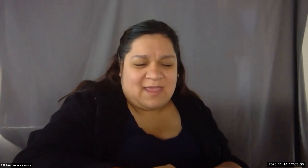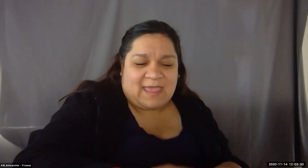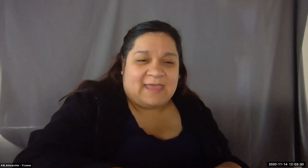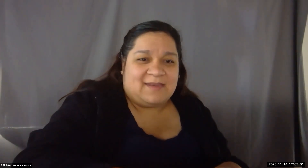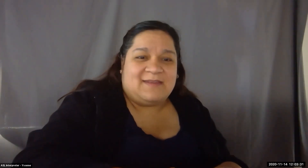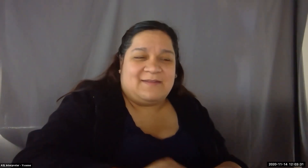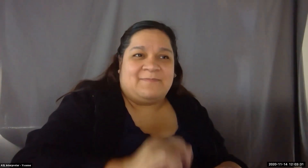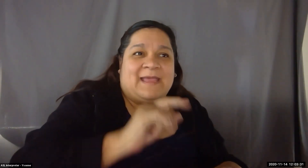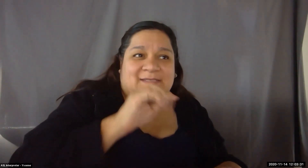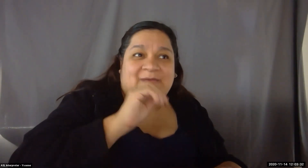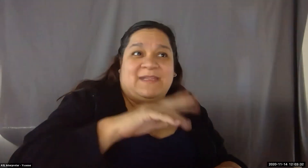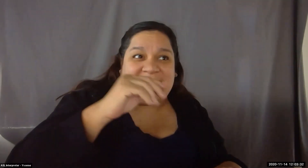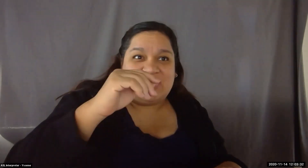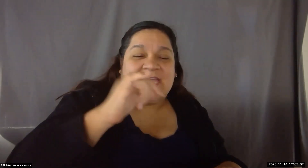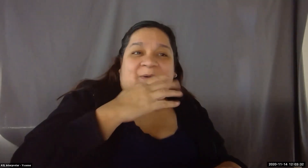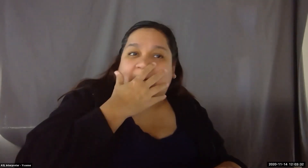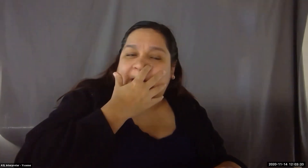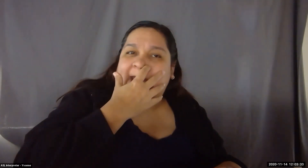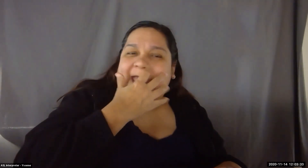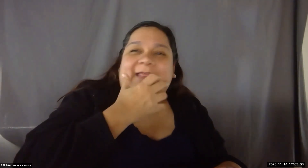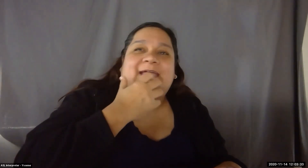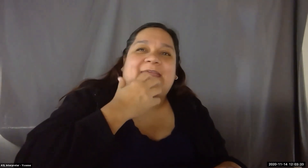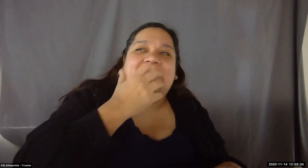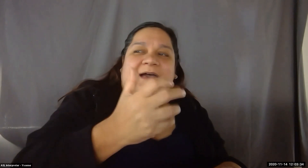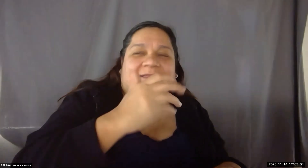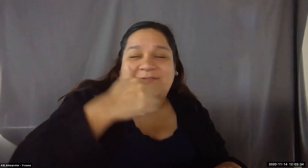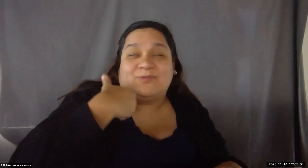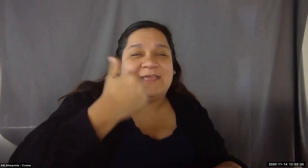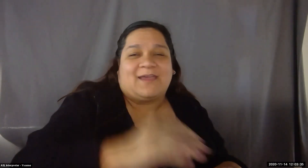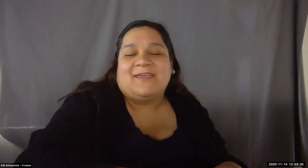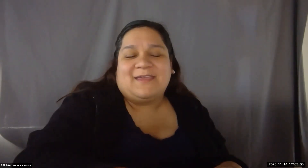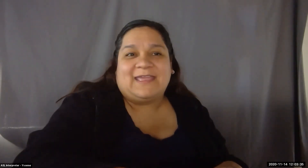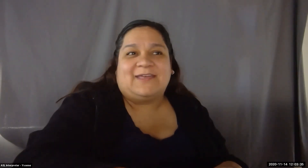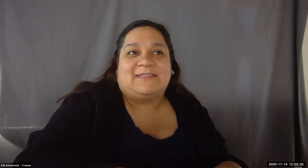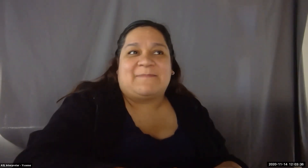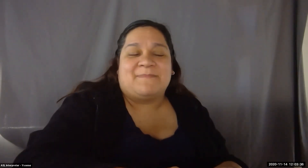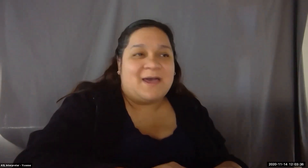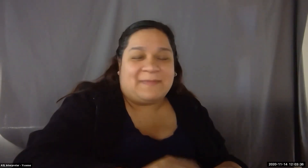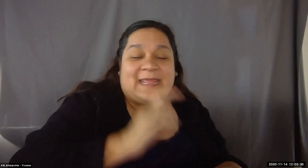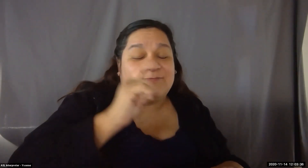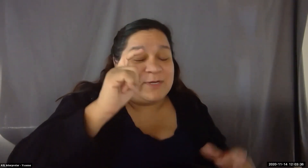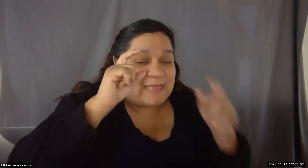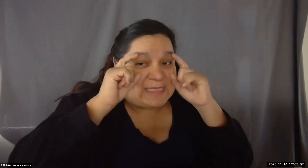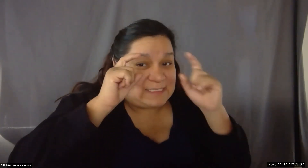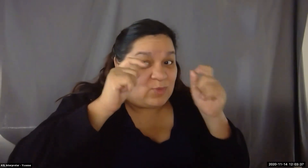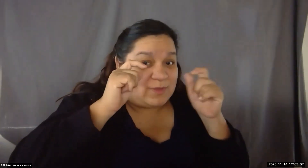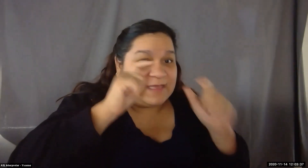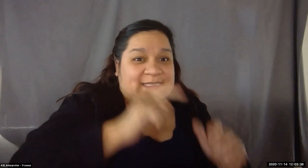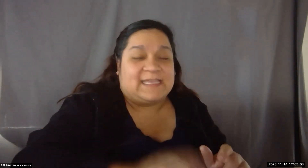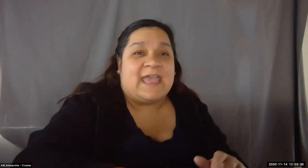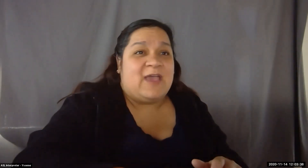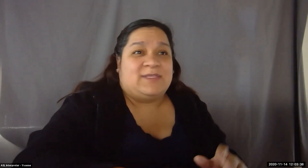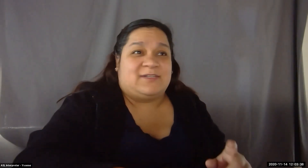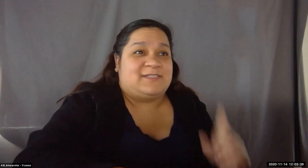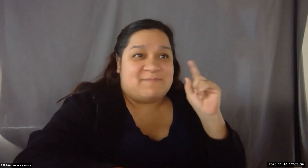area. And my son went in to take a shower, and he kind of yelled. He was really young. Kind of yelled. He's like, "Mom!" And he wears glasses, like real thick